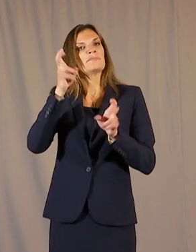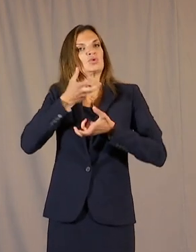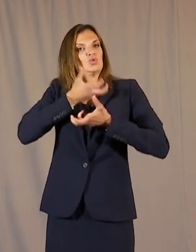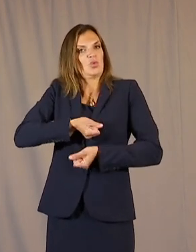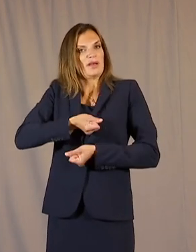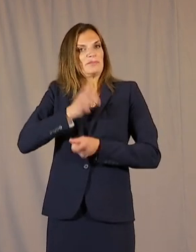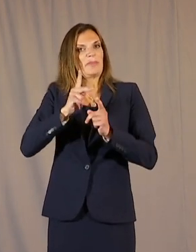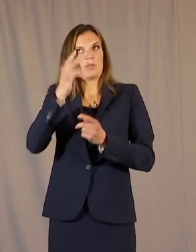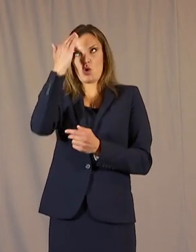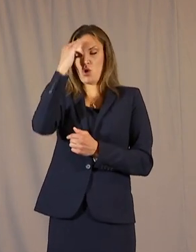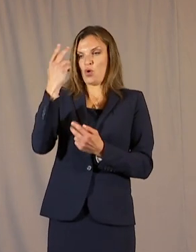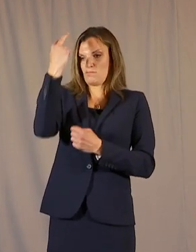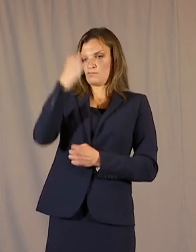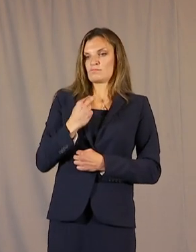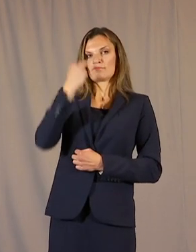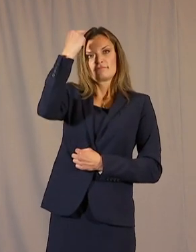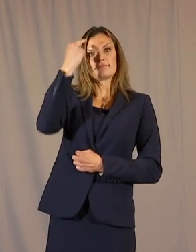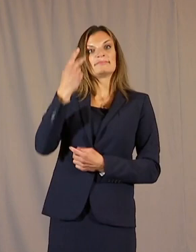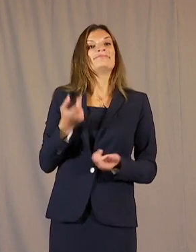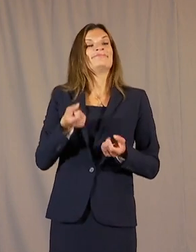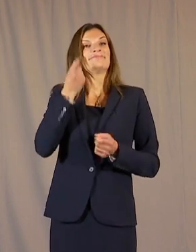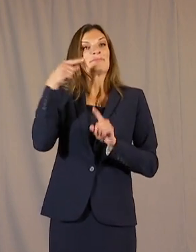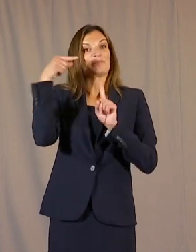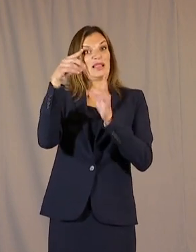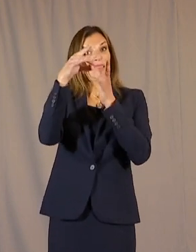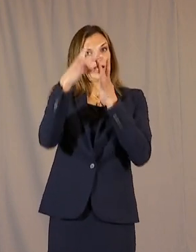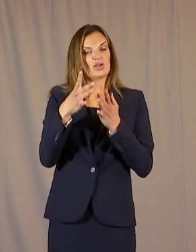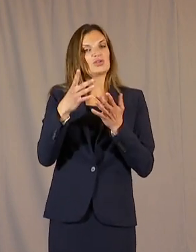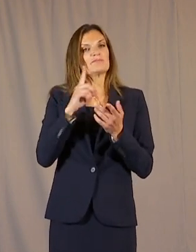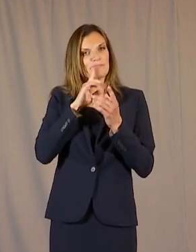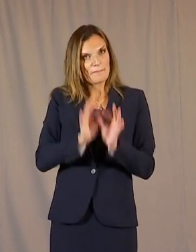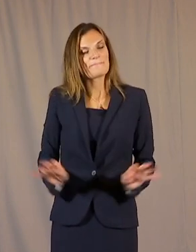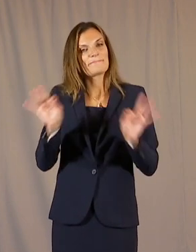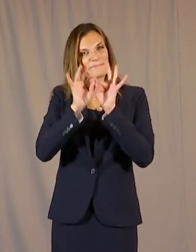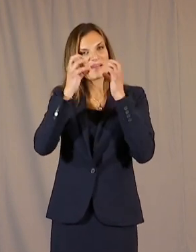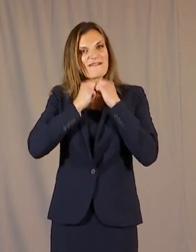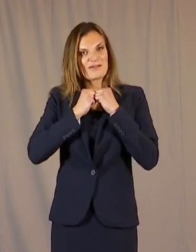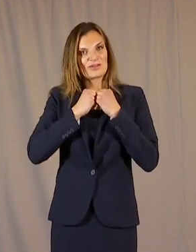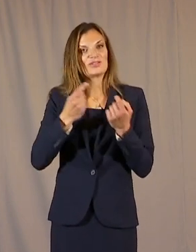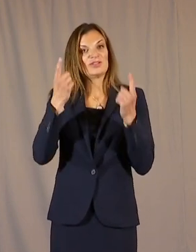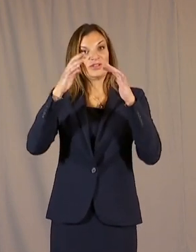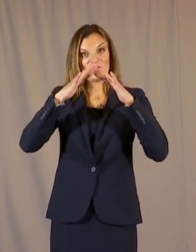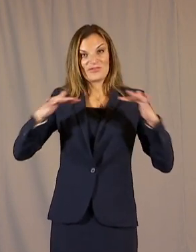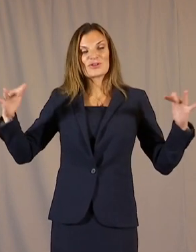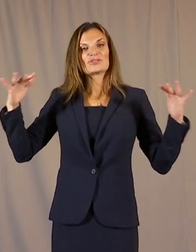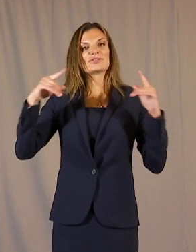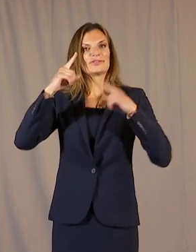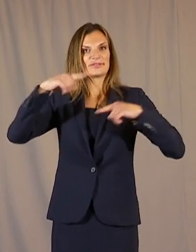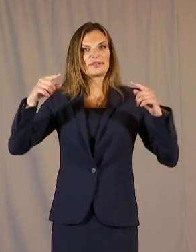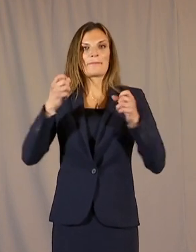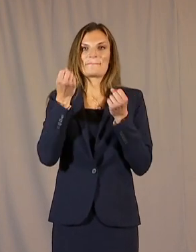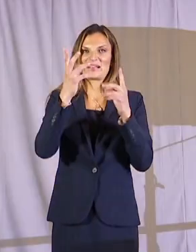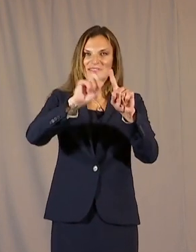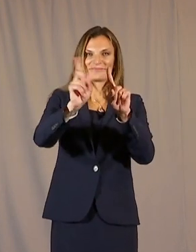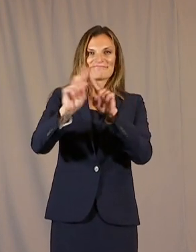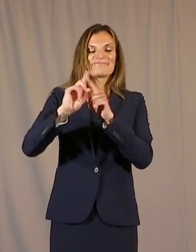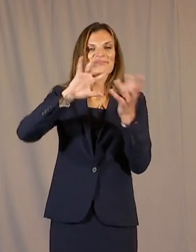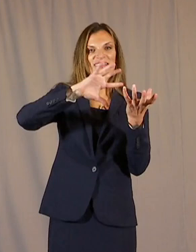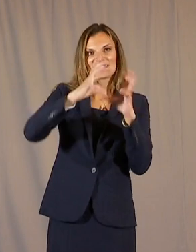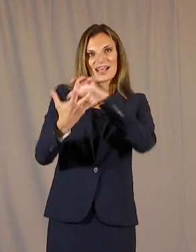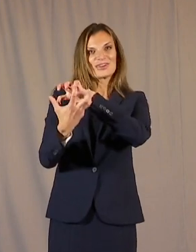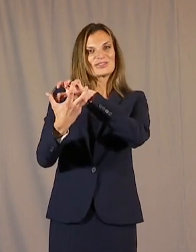work. So leadership matters. Having a diversity of voices, multi-sectors, health